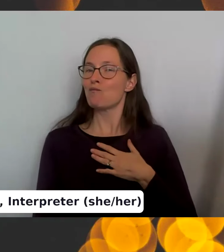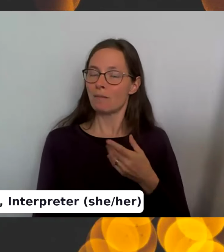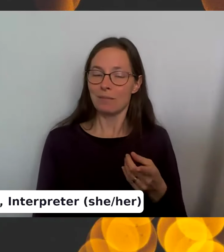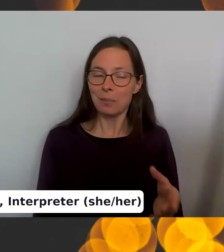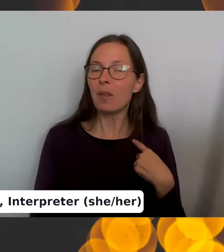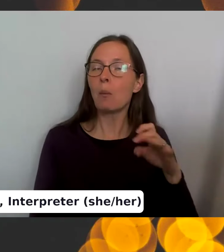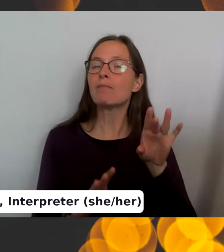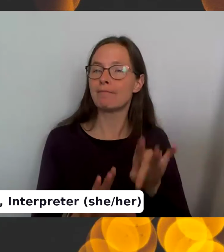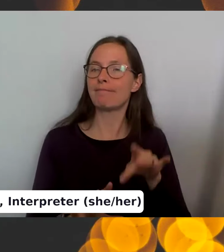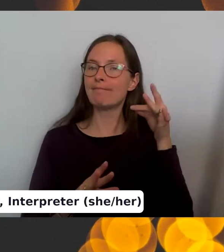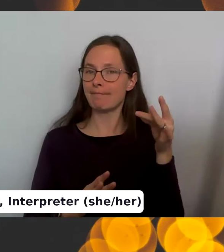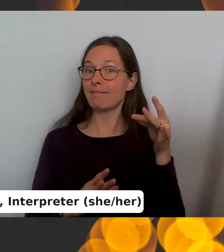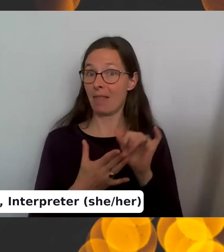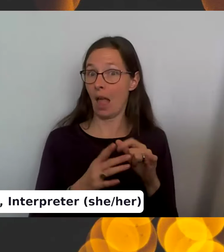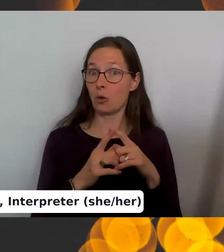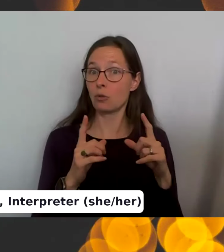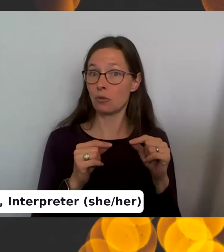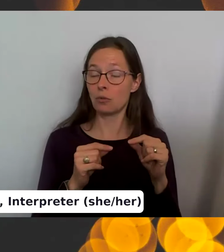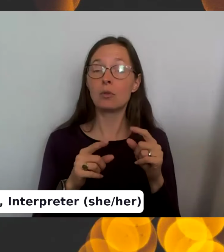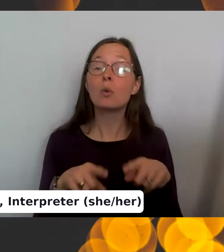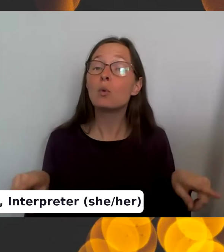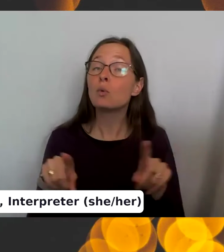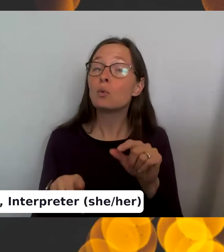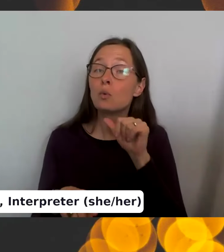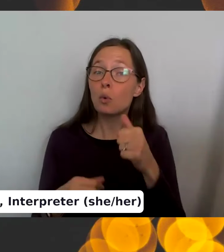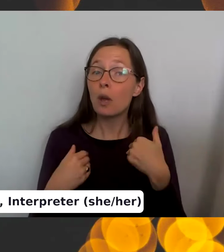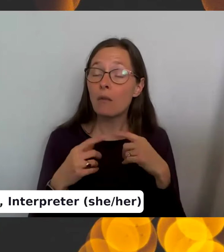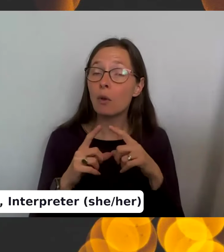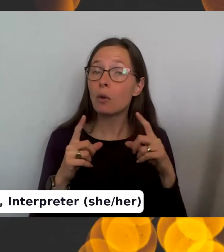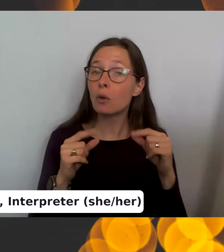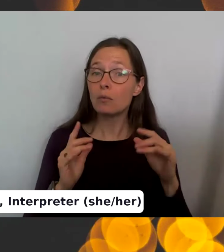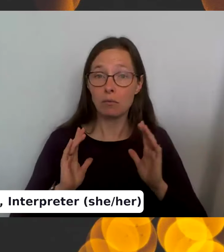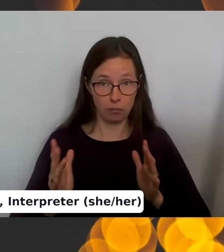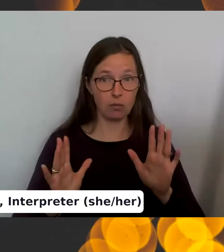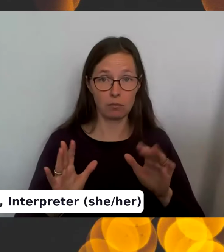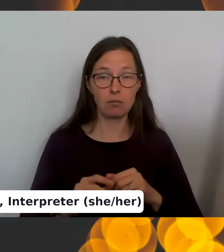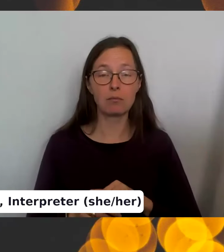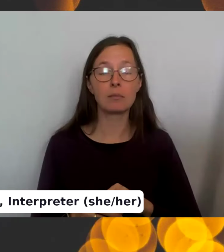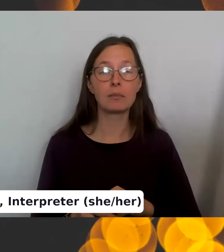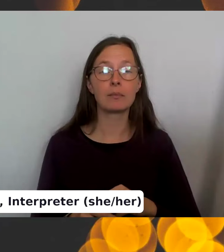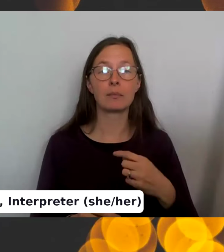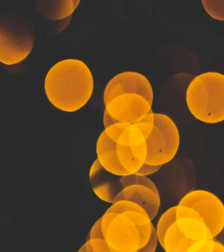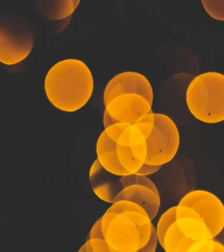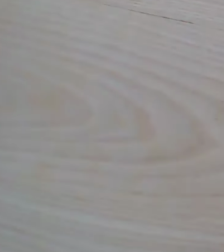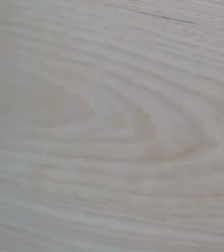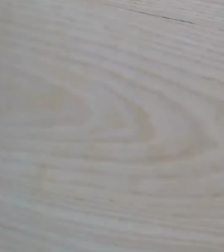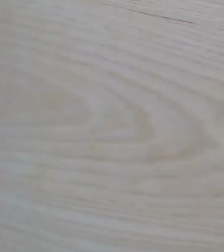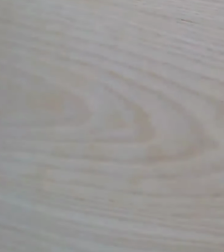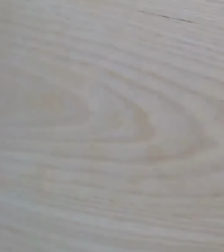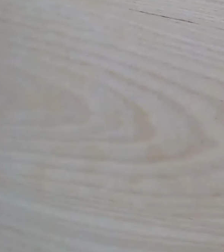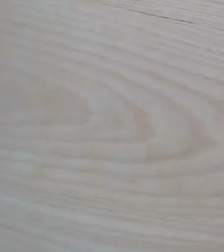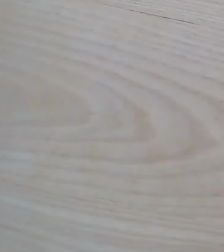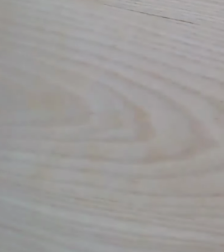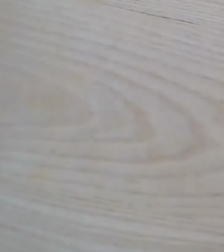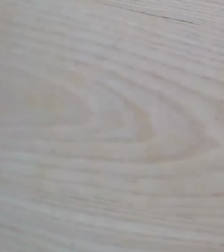deck. And for those of you who don't have your cards with you, I am going to share my